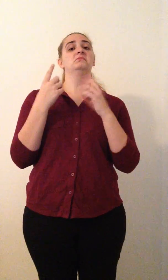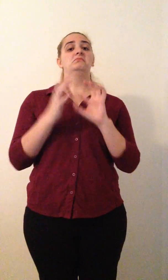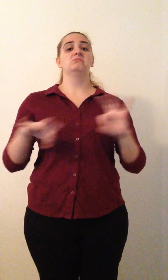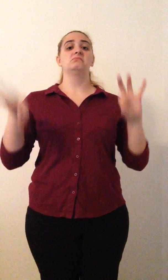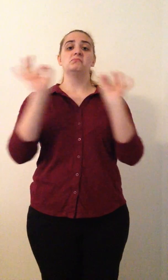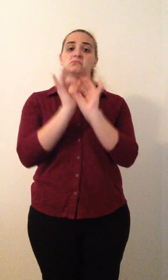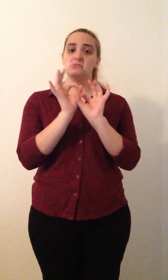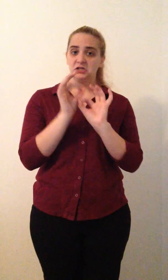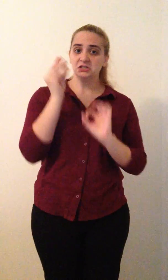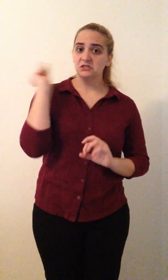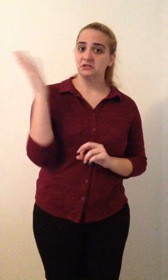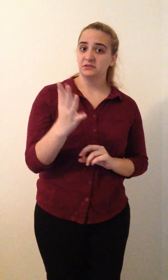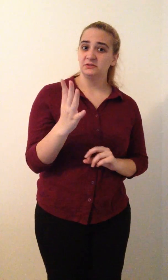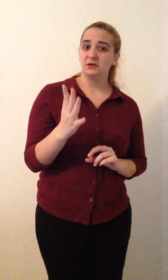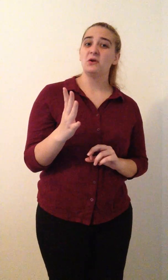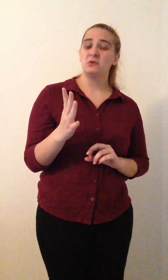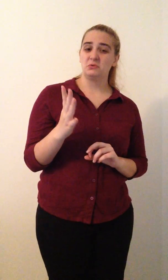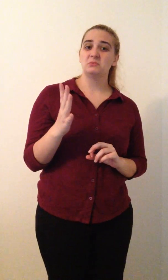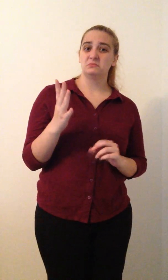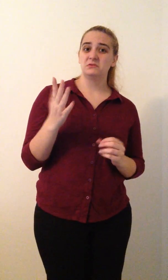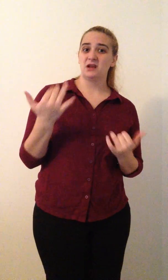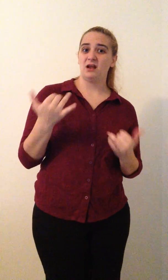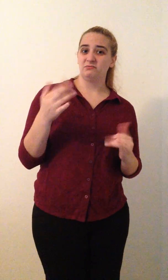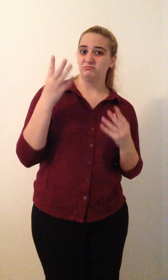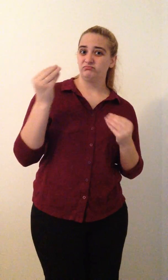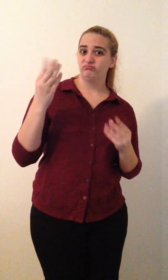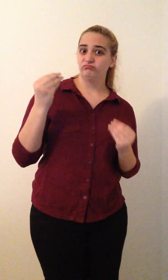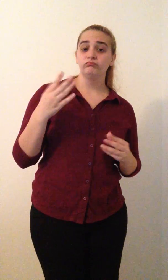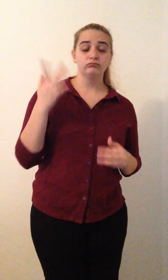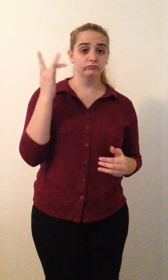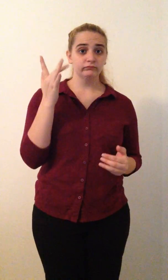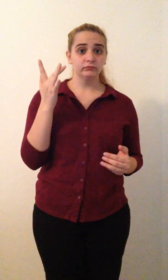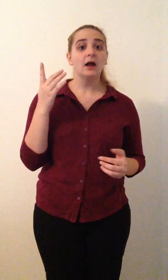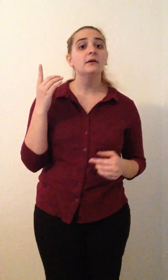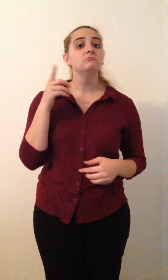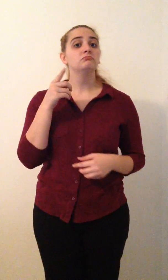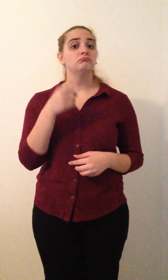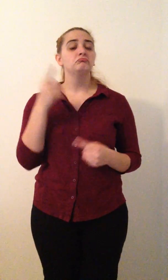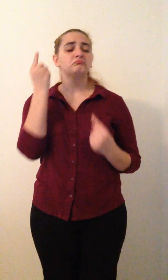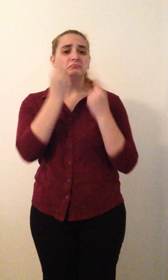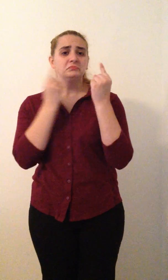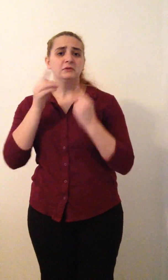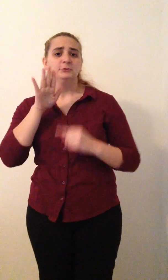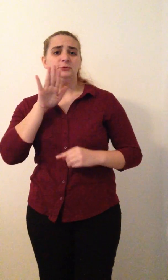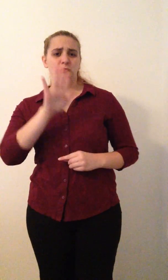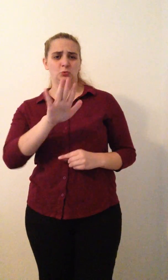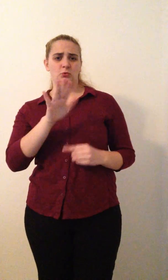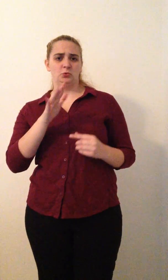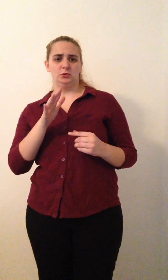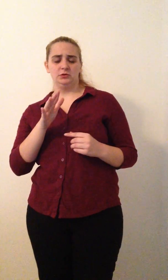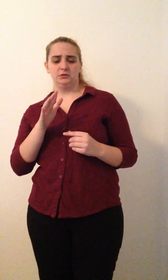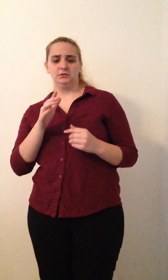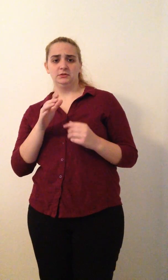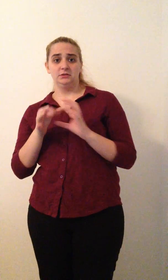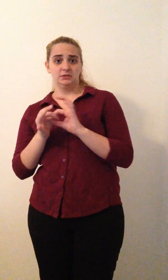your attachment style is. What is your partner's attachment style, or even your ex's? And maybe